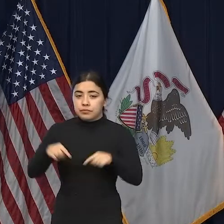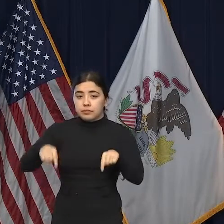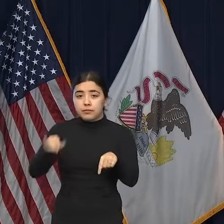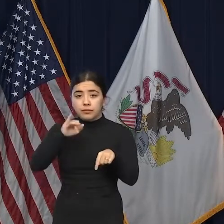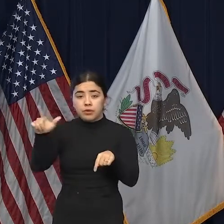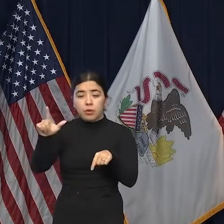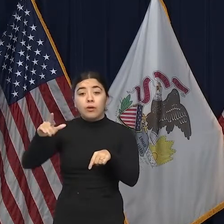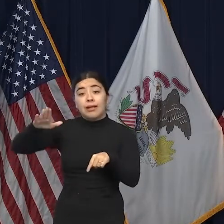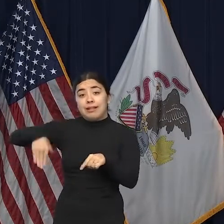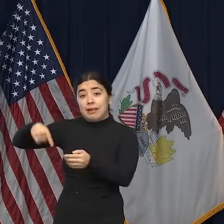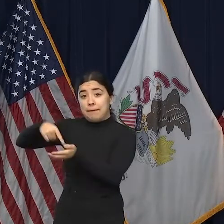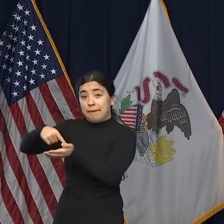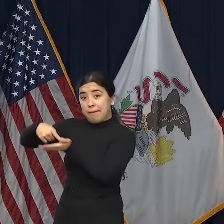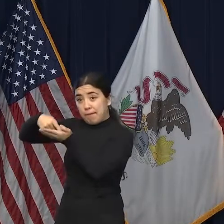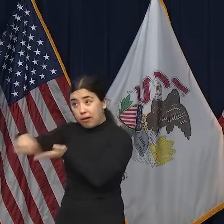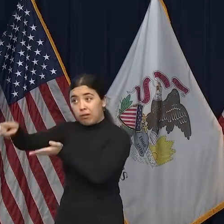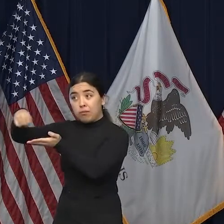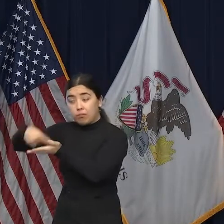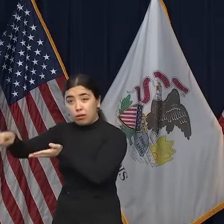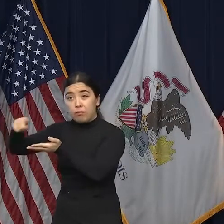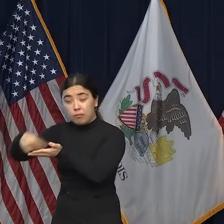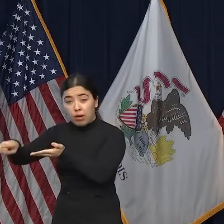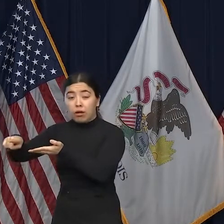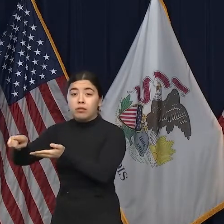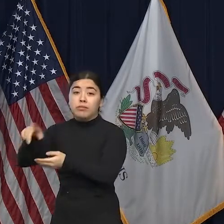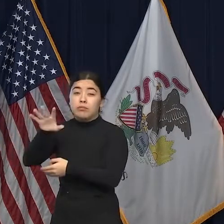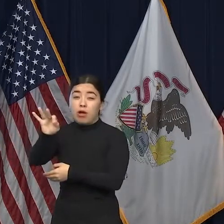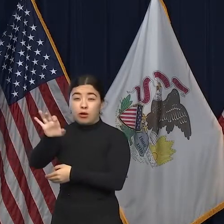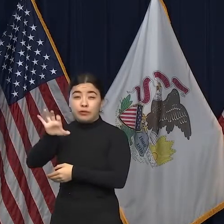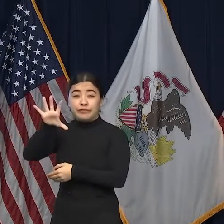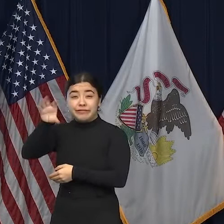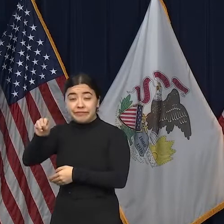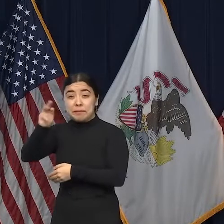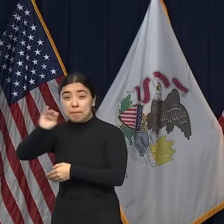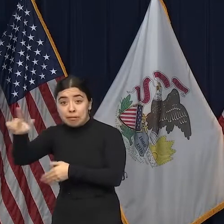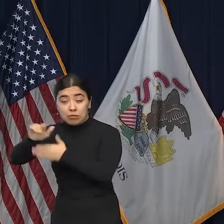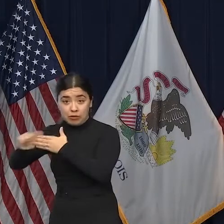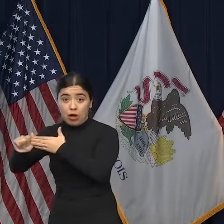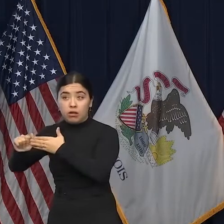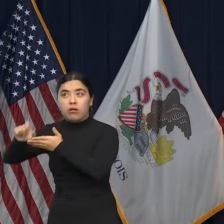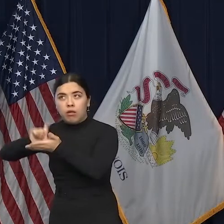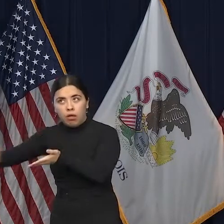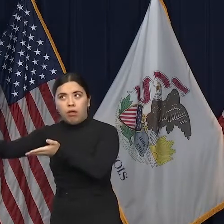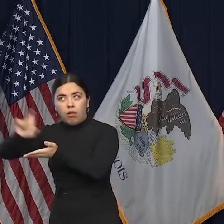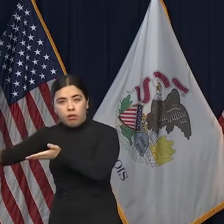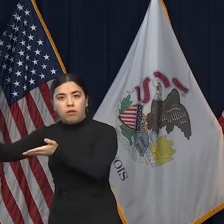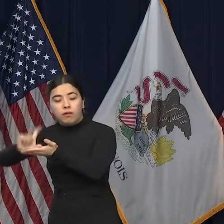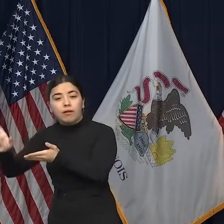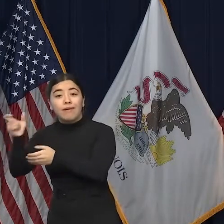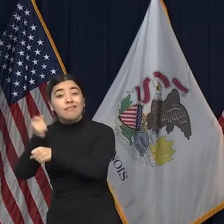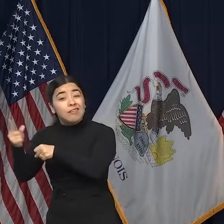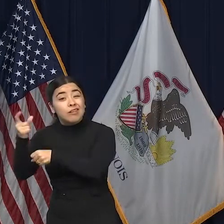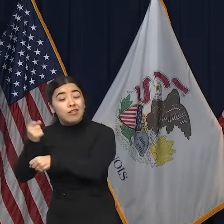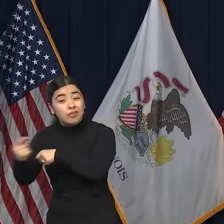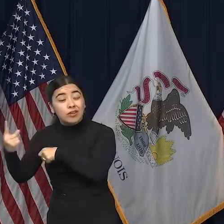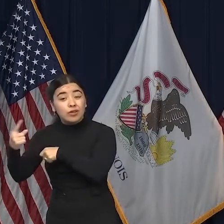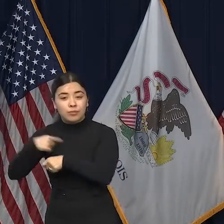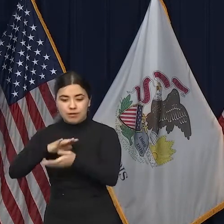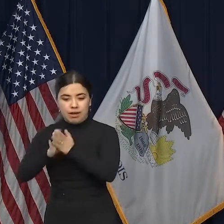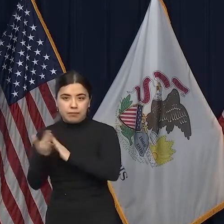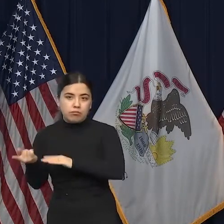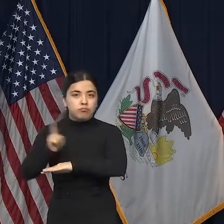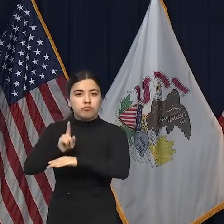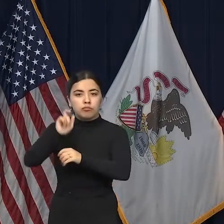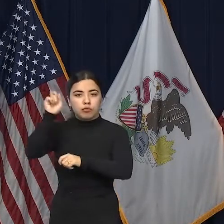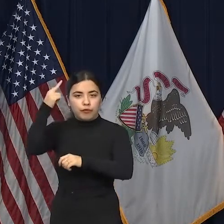that reached $950 million per year when I became governor. We went to work and we reduced the late